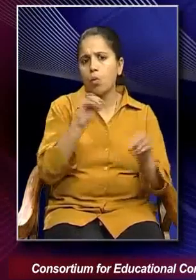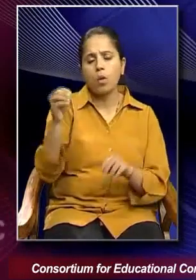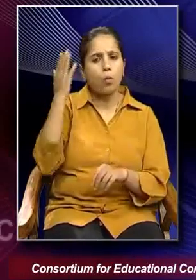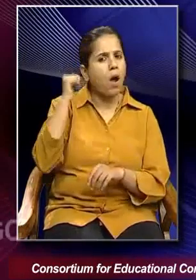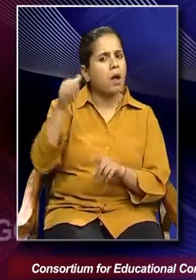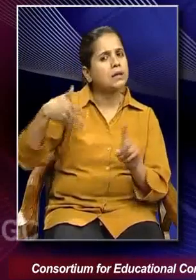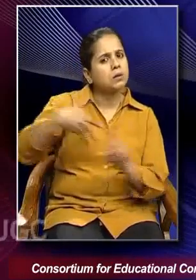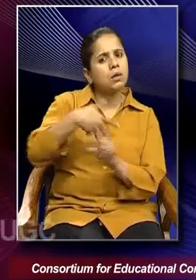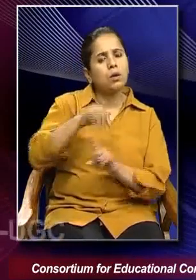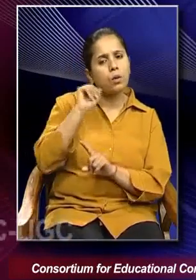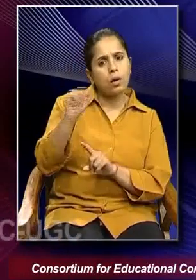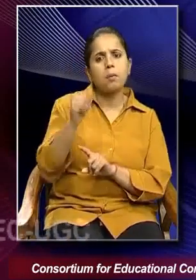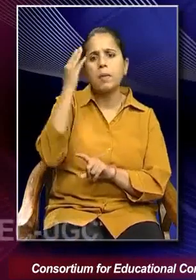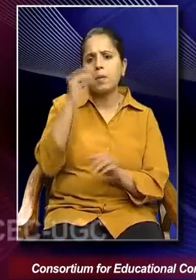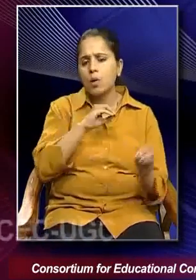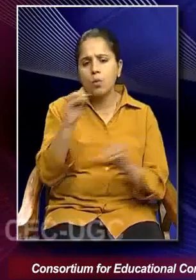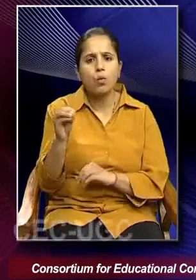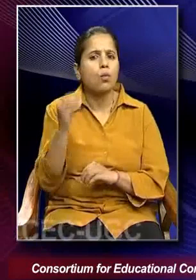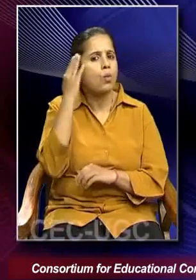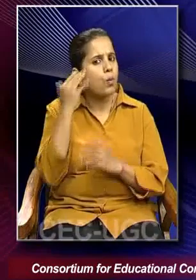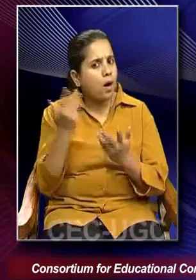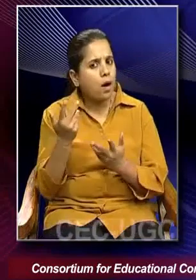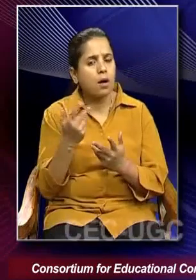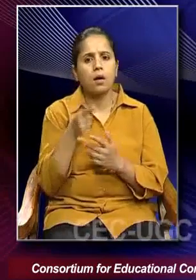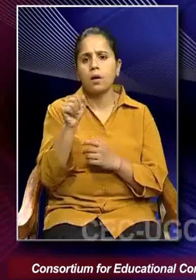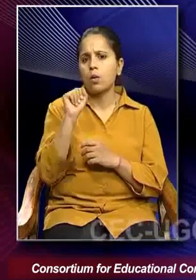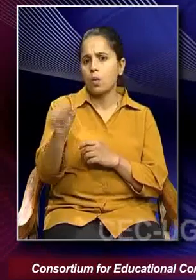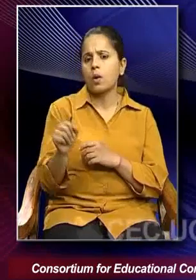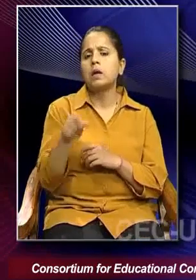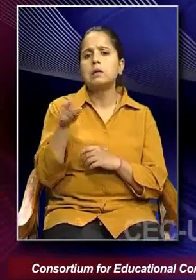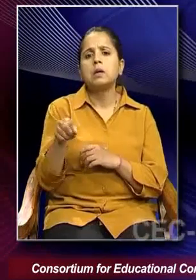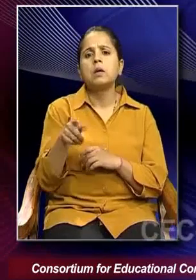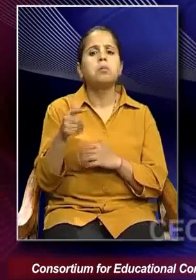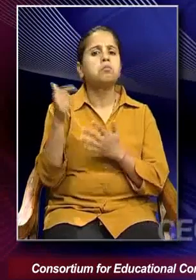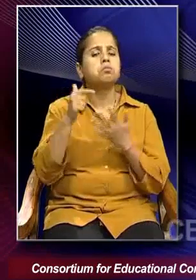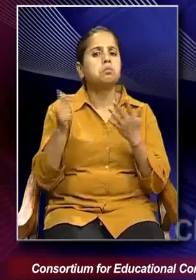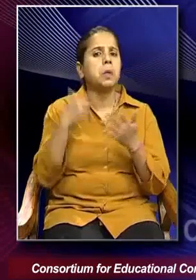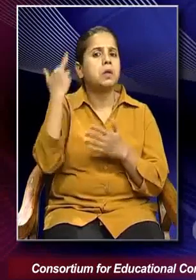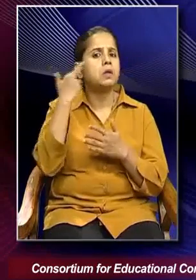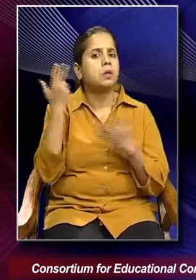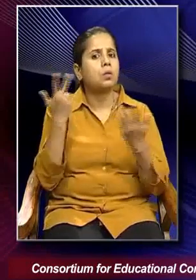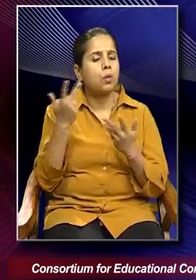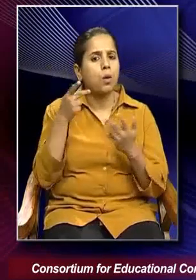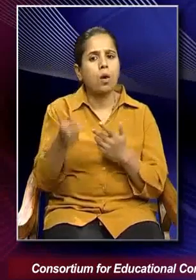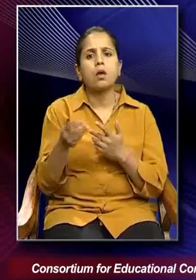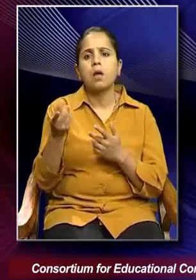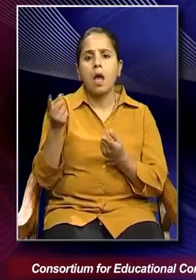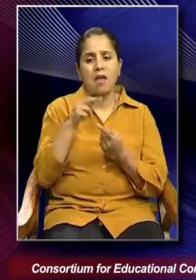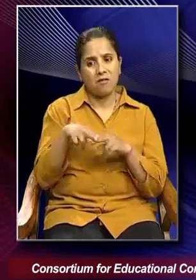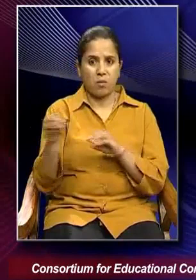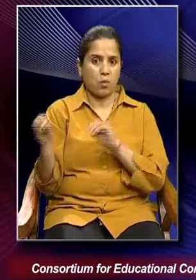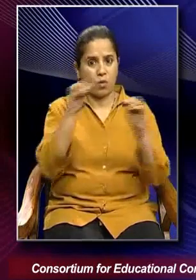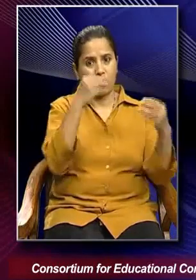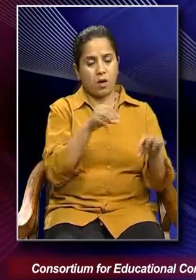of migration, why people are moving out, or what are the major determinants and the consequences of migration on the livelihood